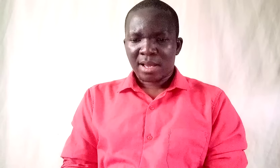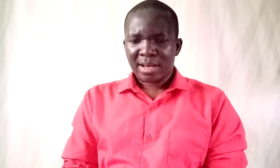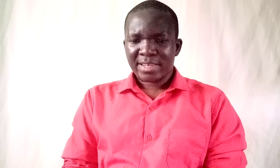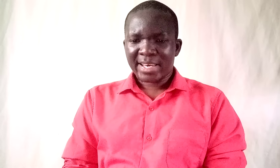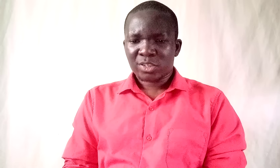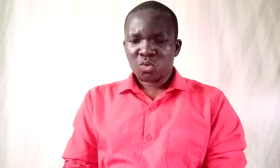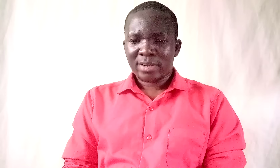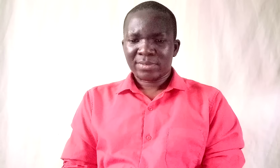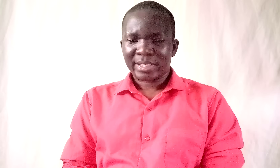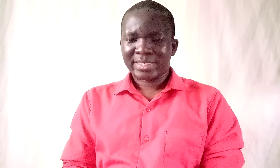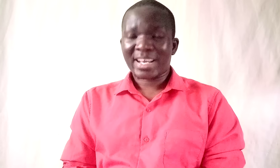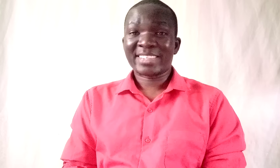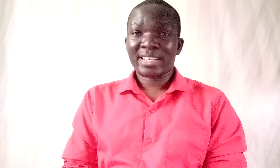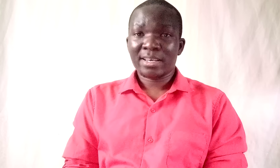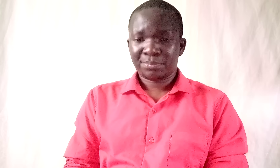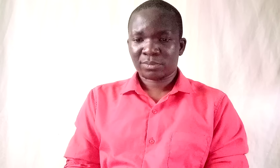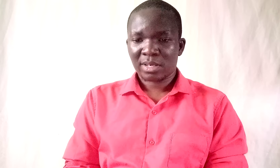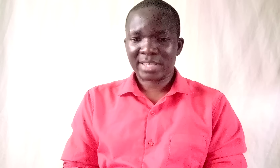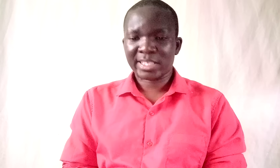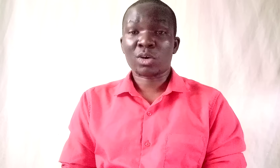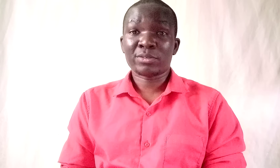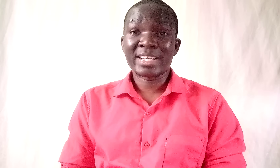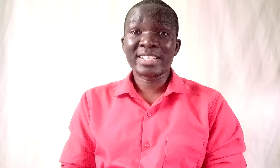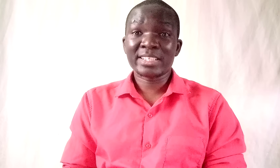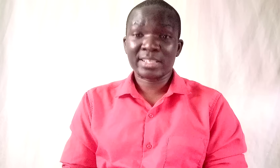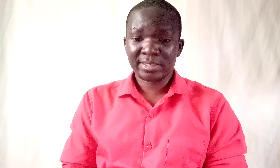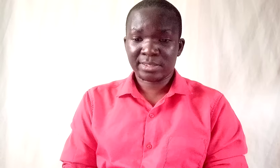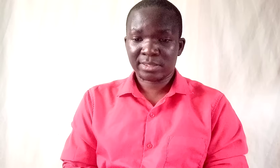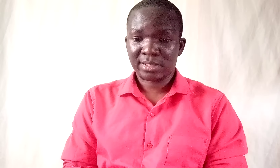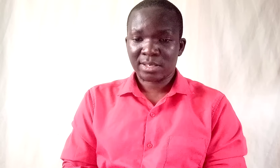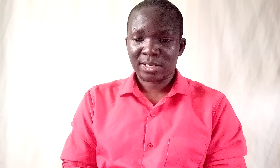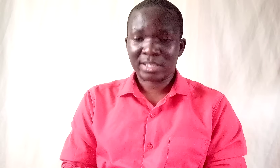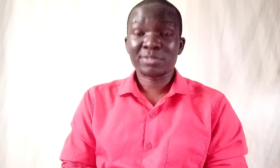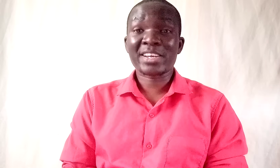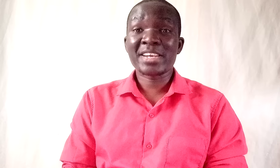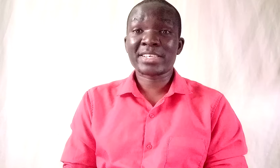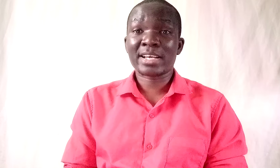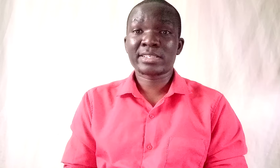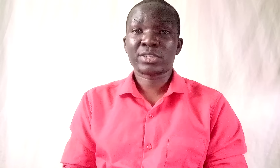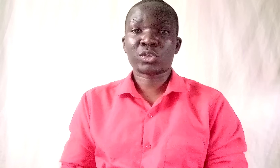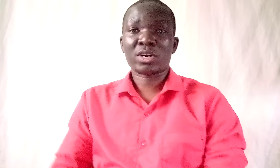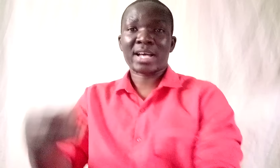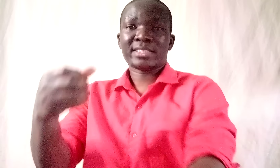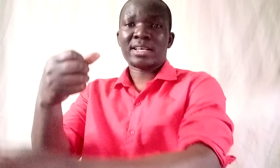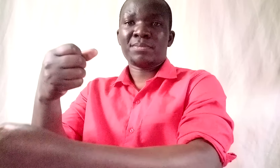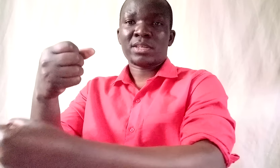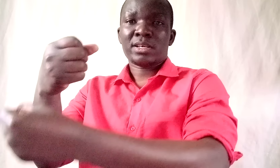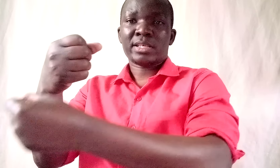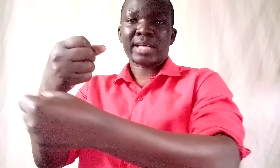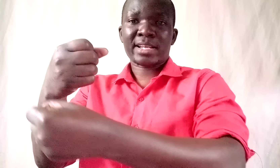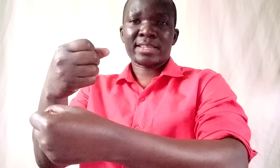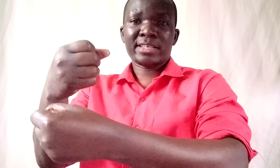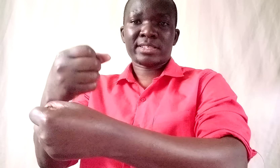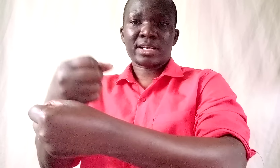The next one is cancer. Cancer is one of the diseases that is very dangerous. So cancer, sign like this,